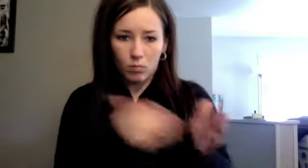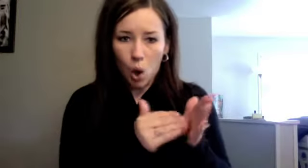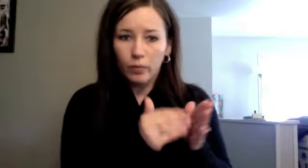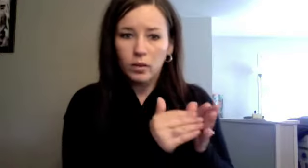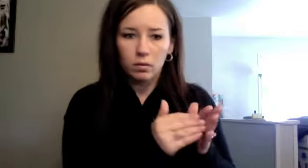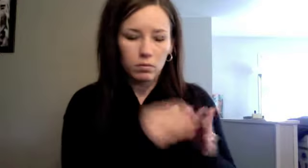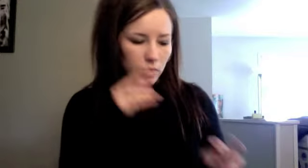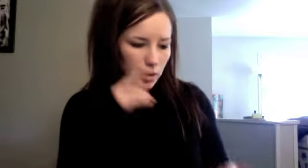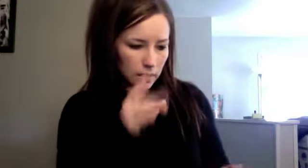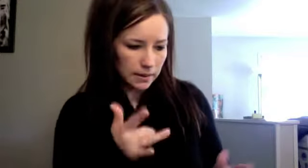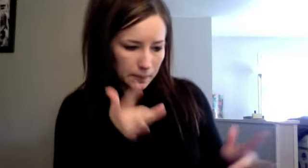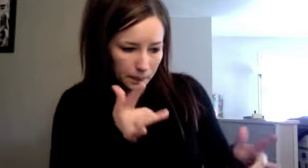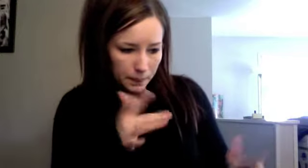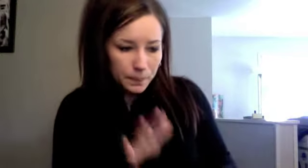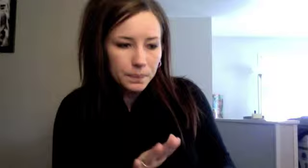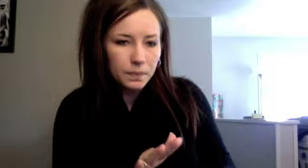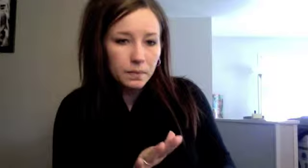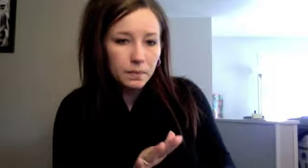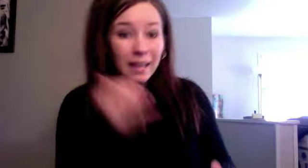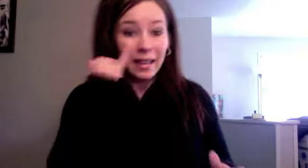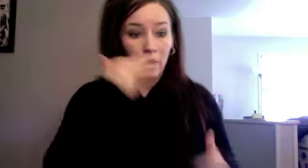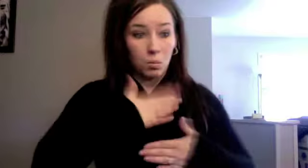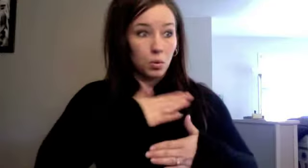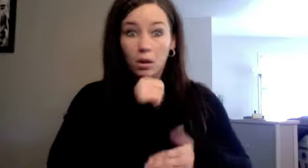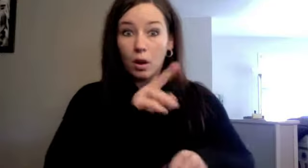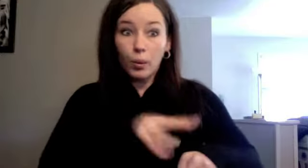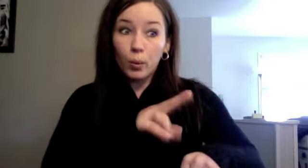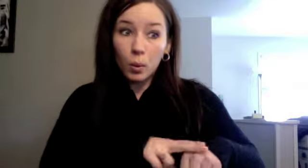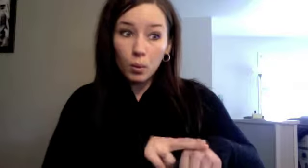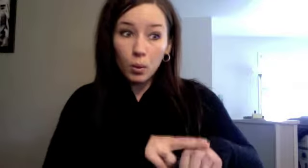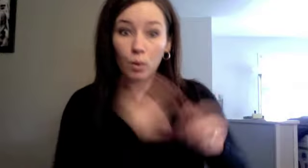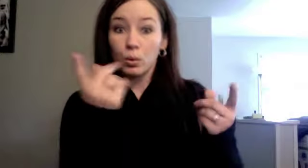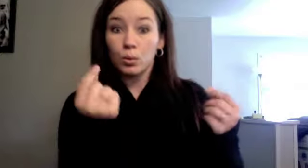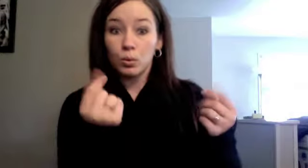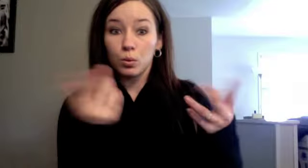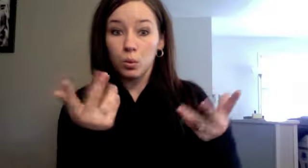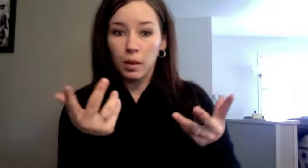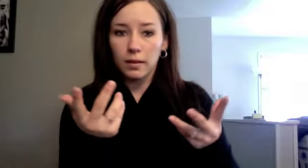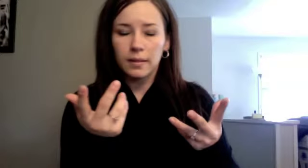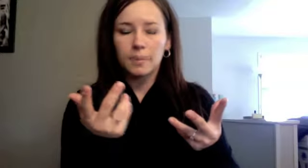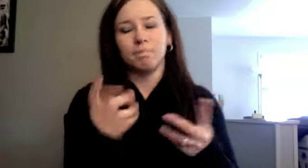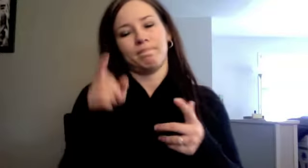If the casualty is not breathing normally, you will have to immediately commence CPR.